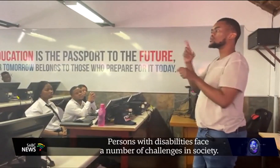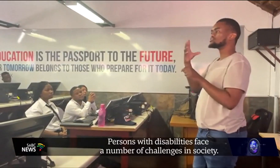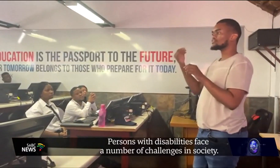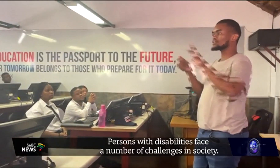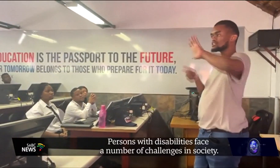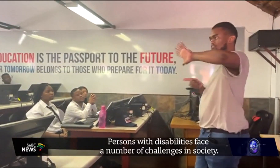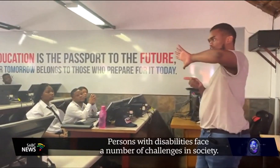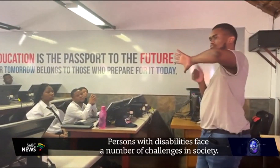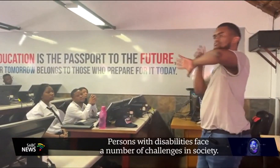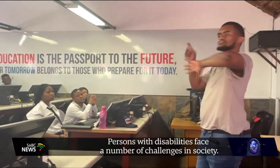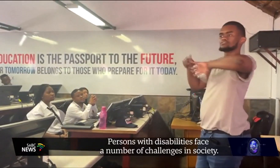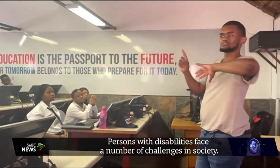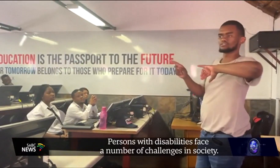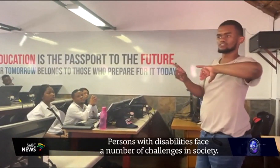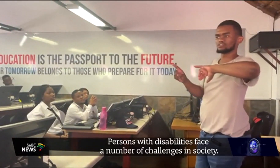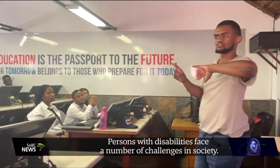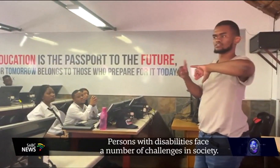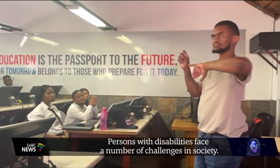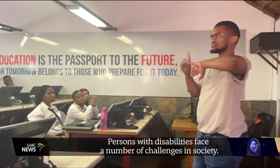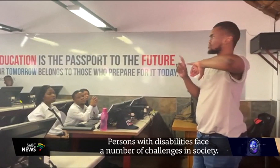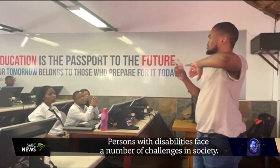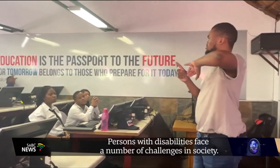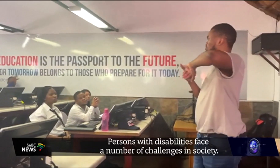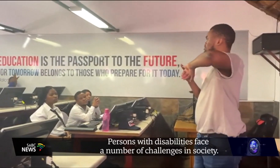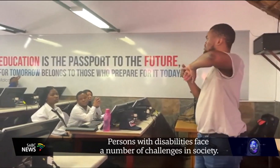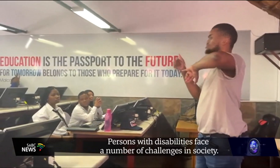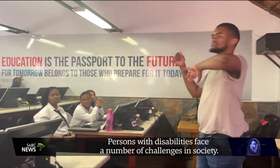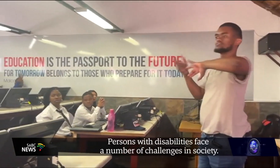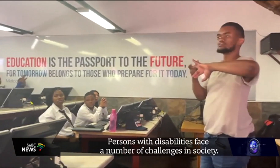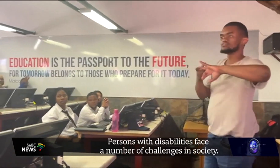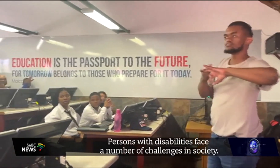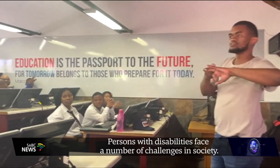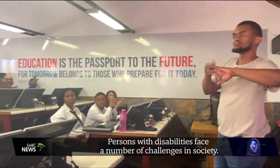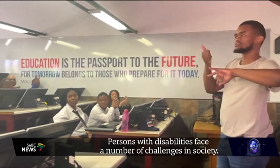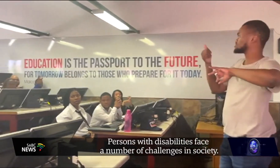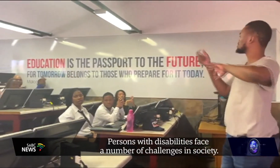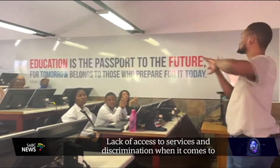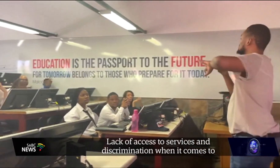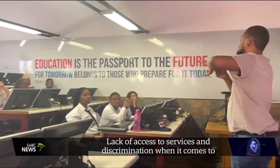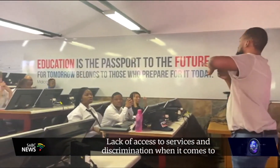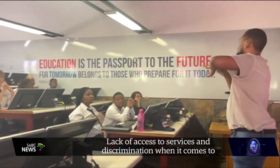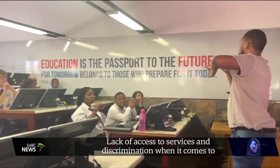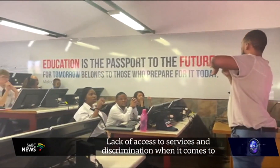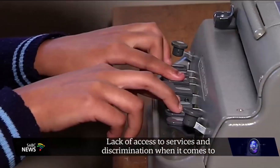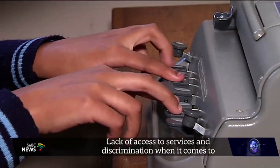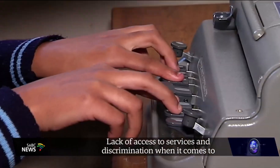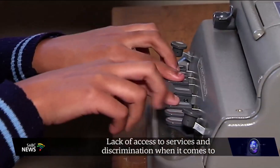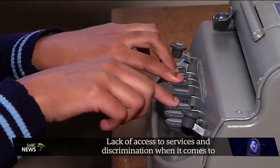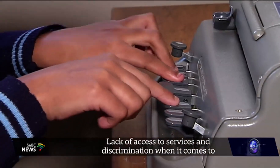batho ba phelang ka boqhwala ba na le diphephetso tse ngata. Ho sa fihlelle ditshebeletso, ho teellwa ka